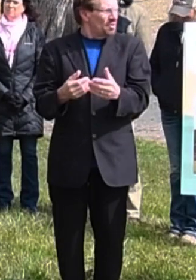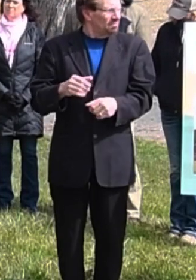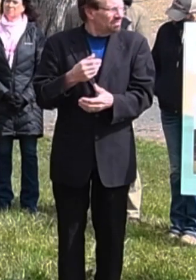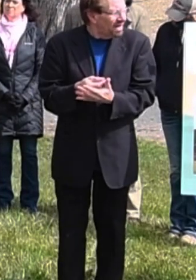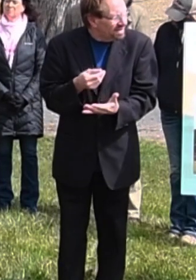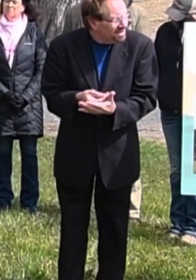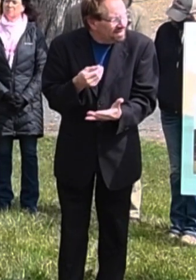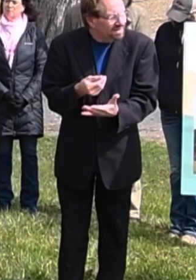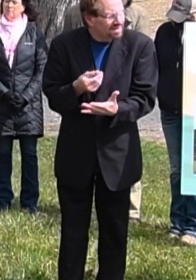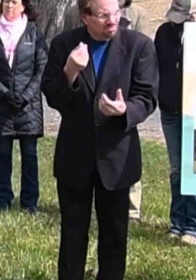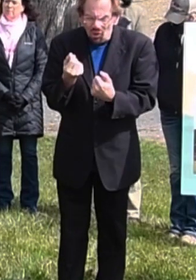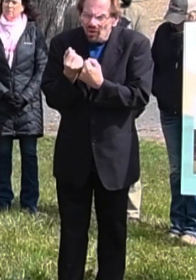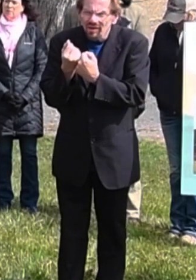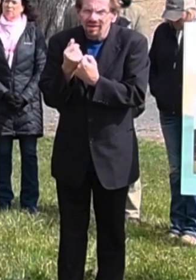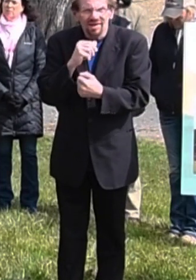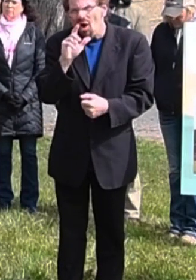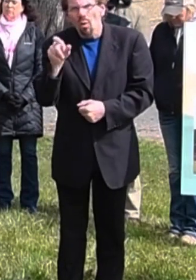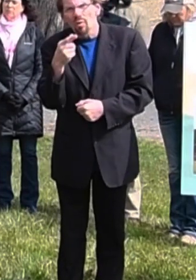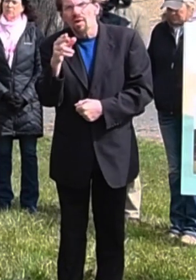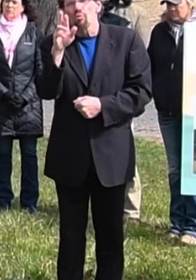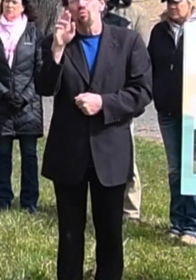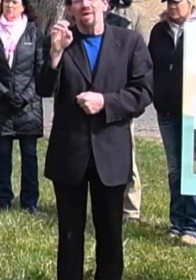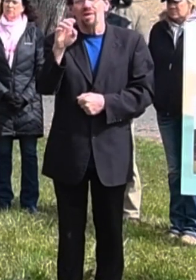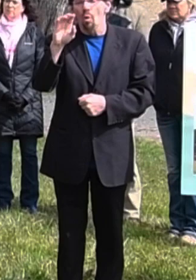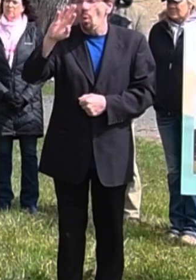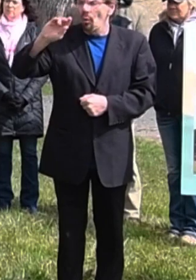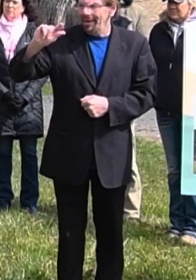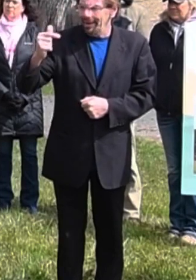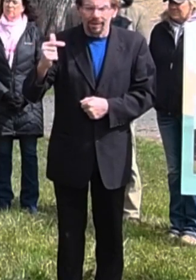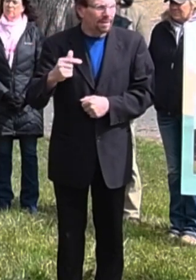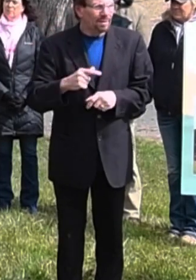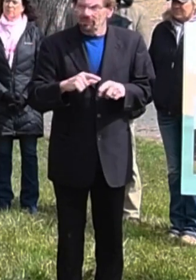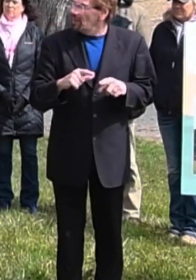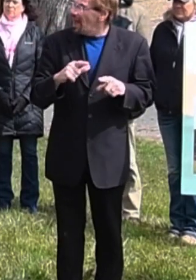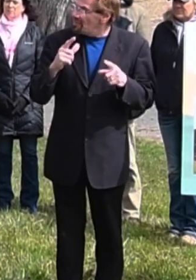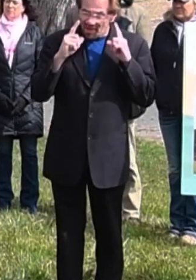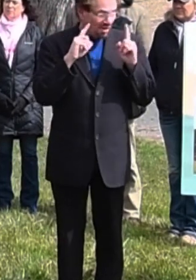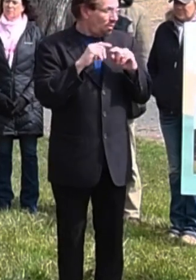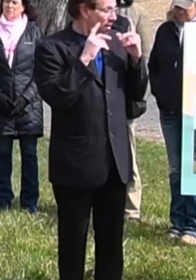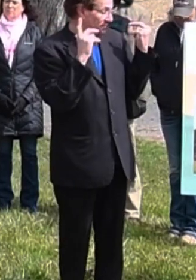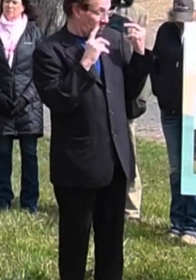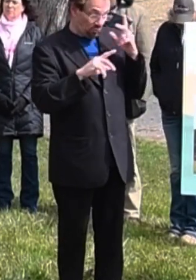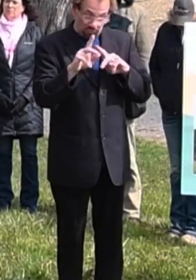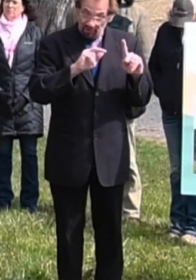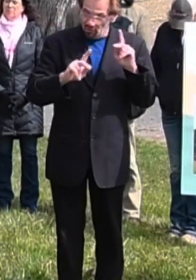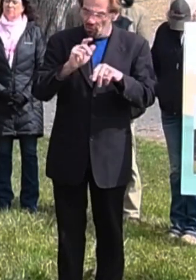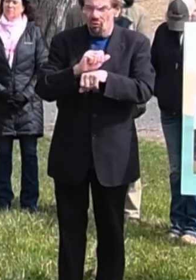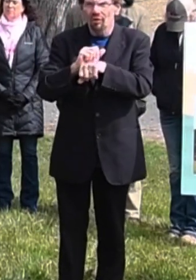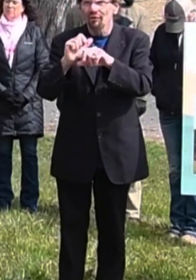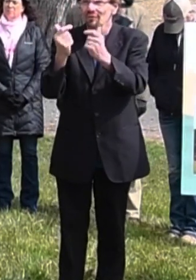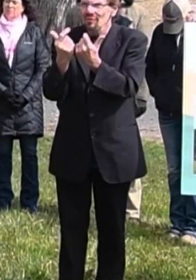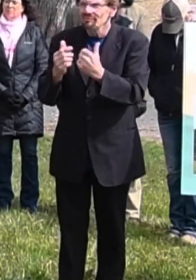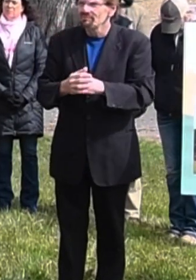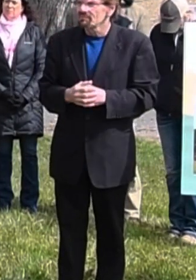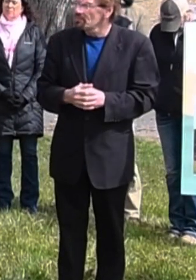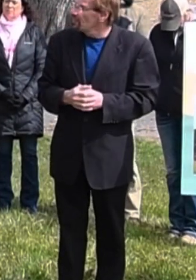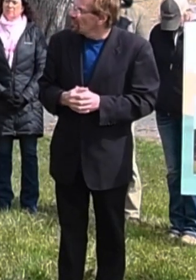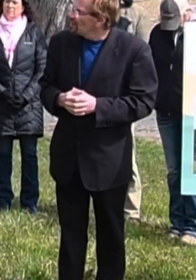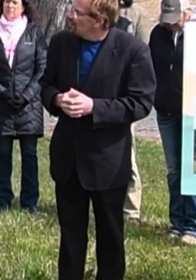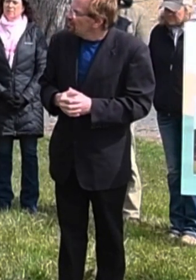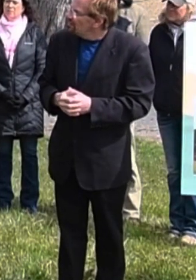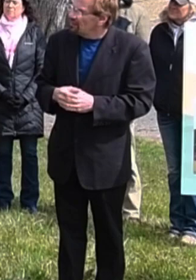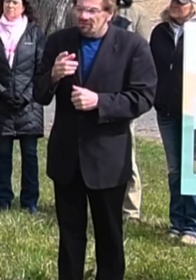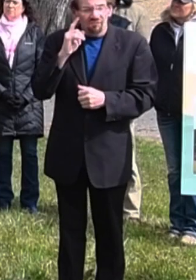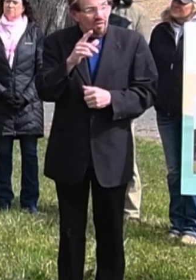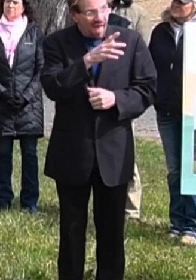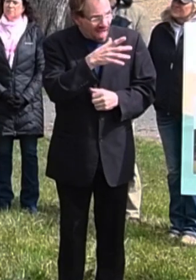just a reorganization. I think a lot of you are going to be on the work group. Some of you are going to be on the work group for the